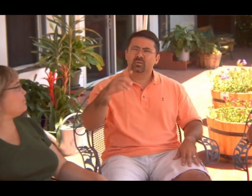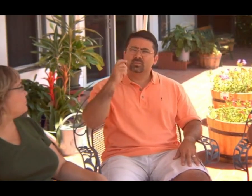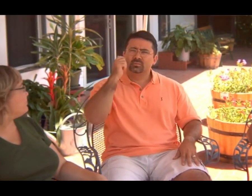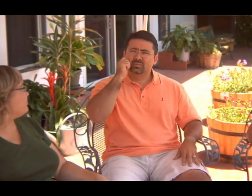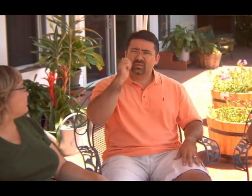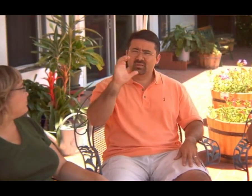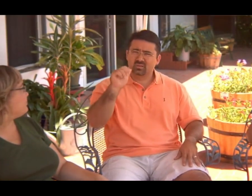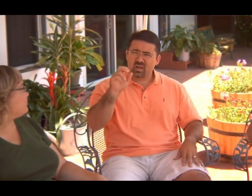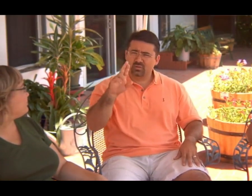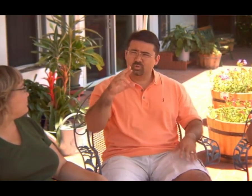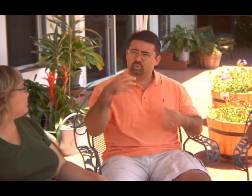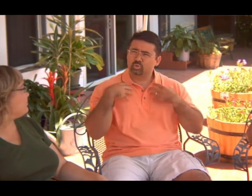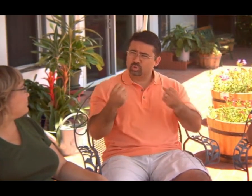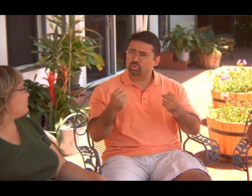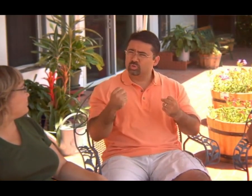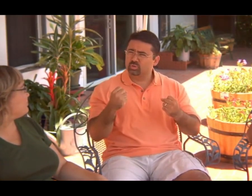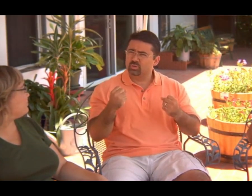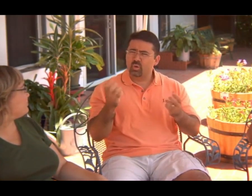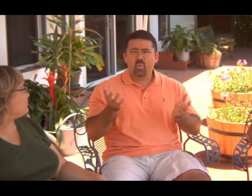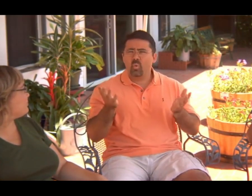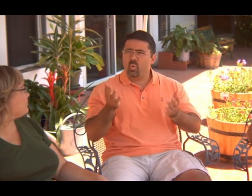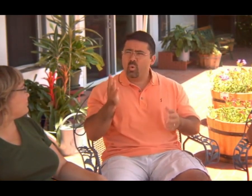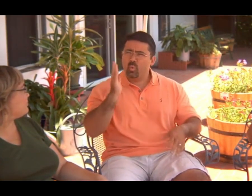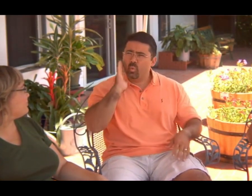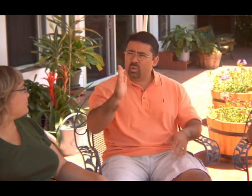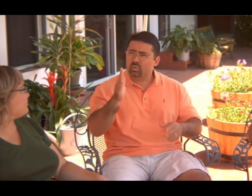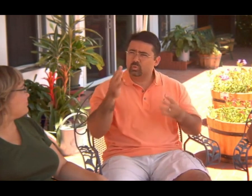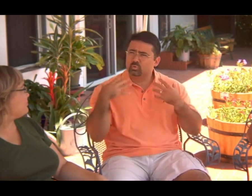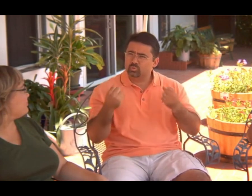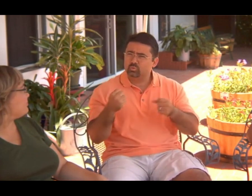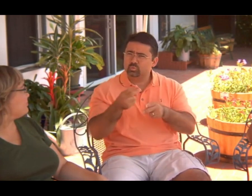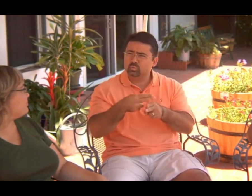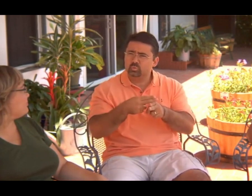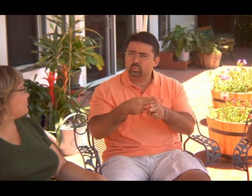Is there a cure for skin cancer, or will there be a cure soon?